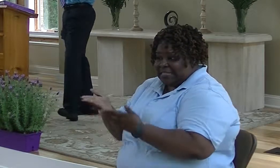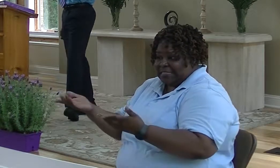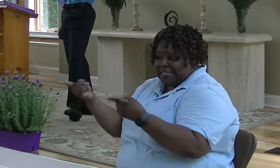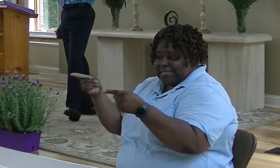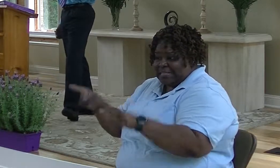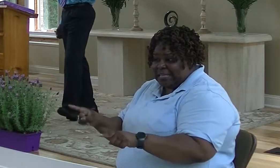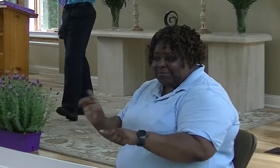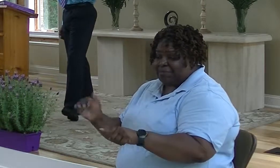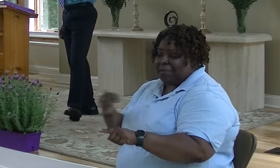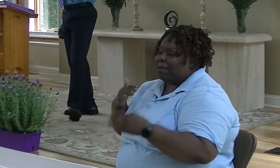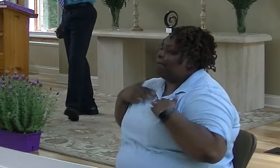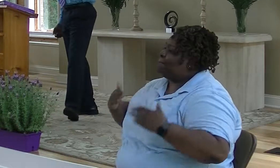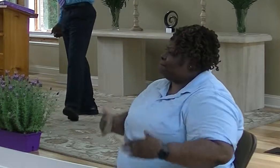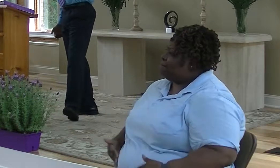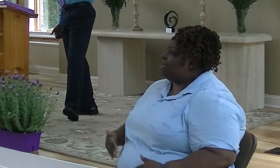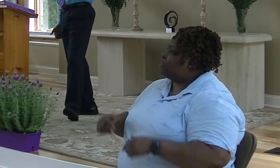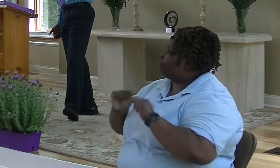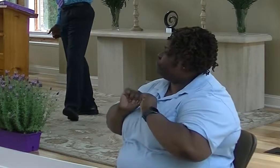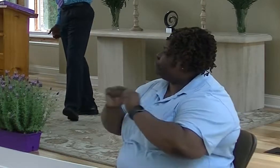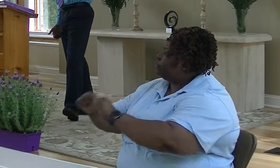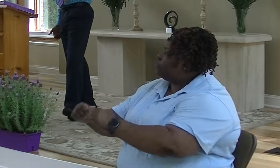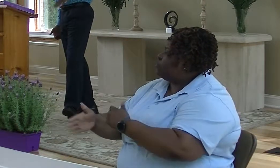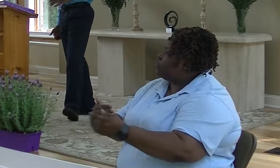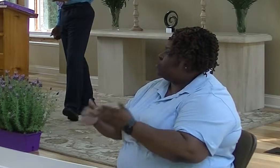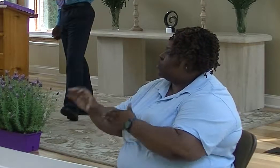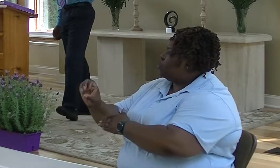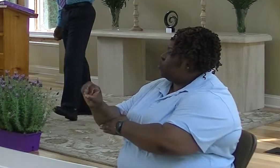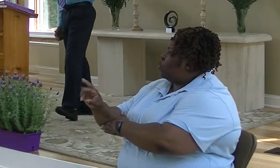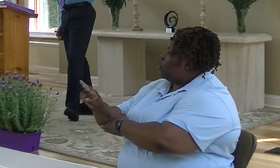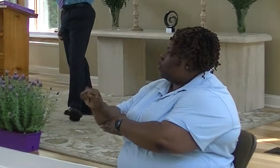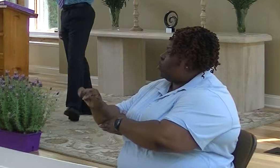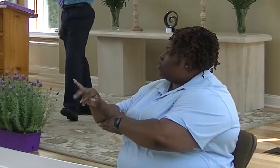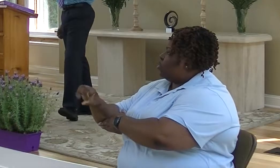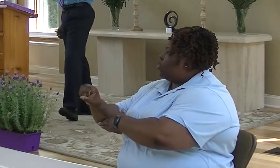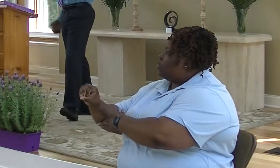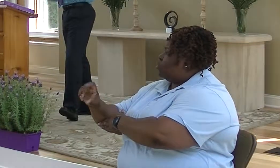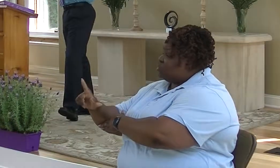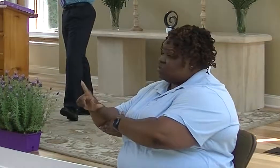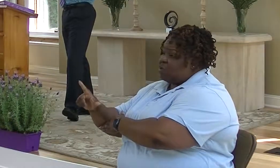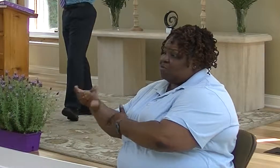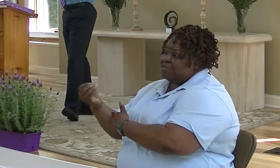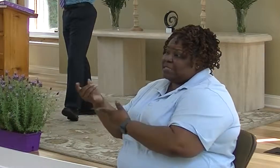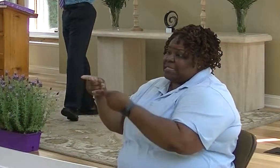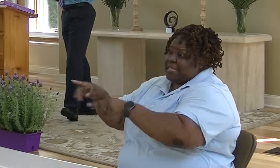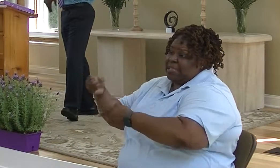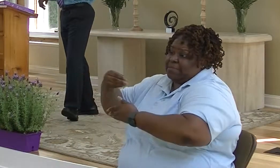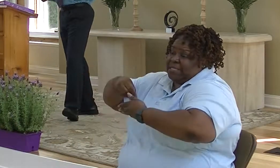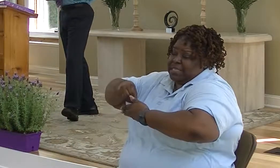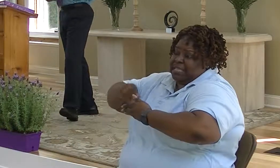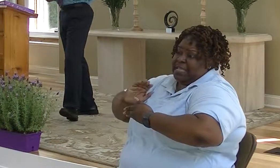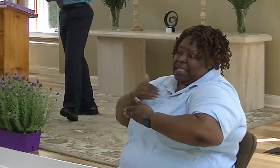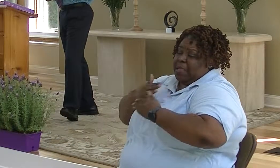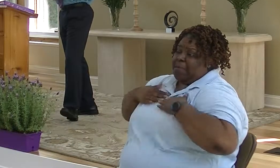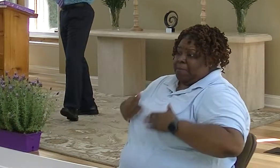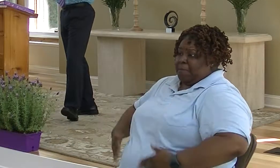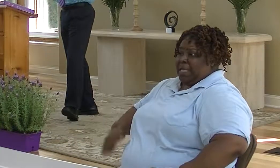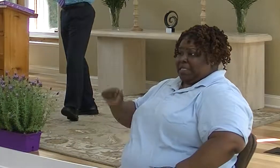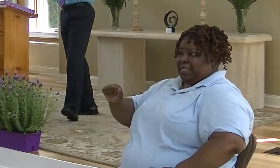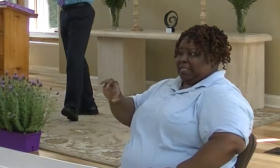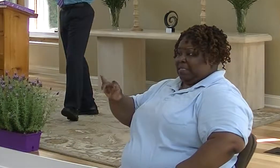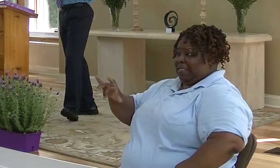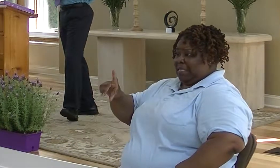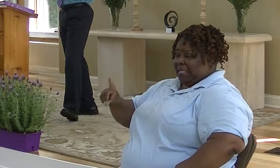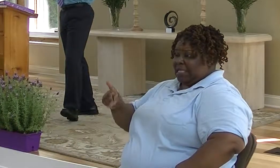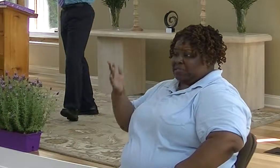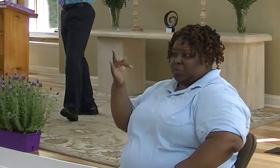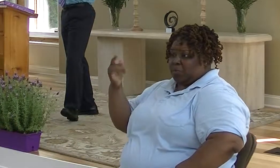bodies all the time? Whether it's cortisol we are sending through our system, acid to our organs because we are